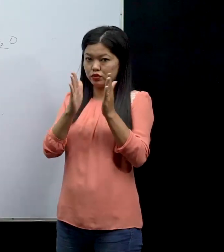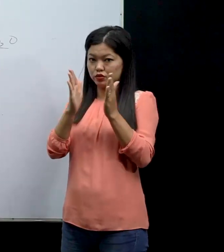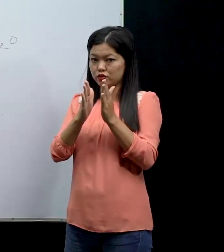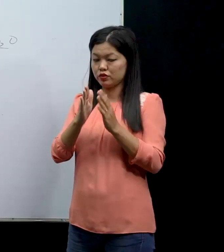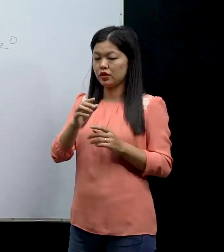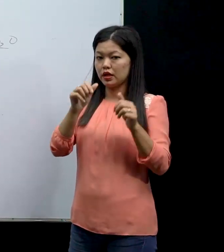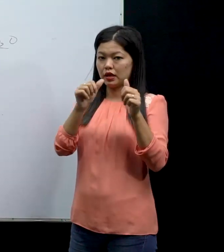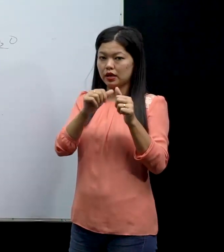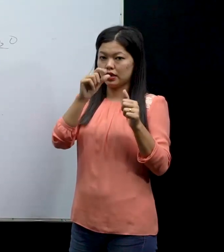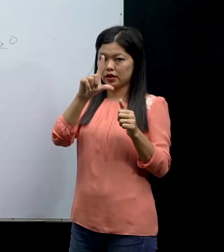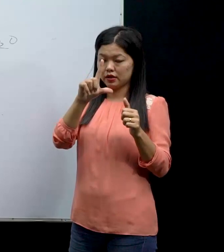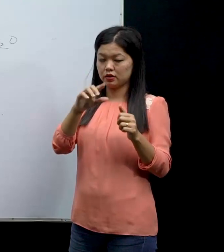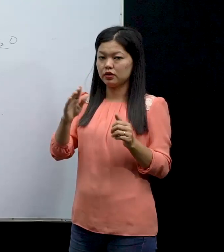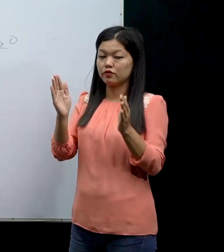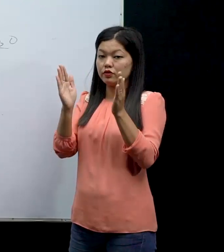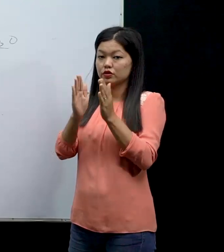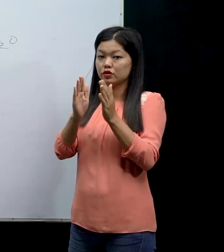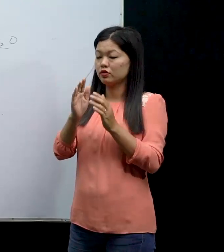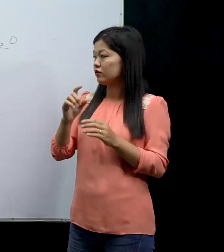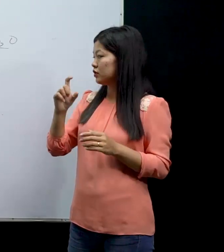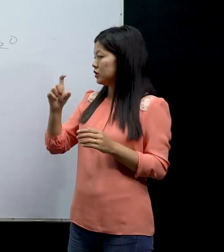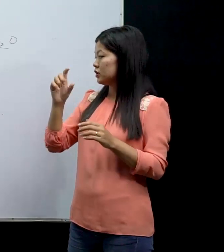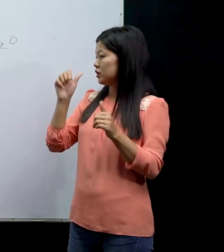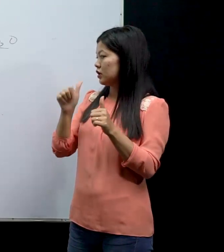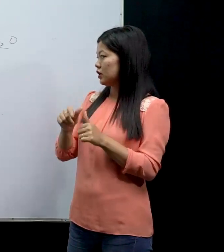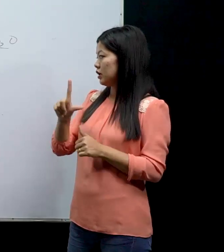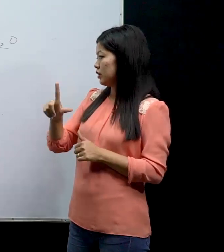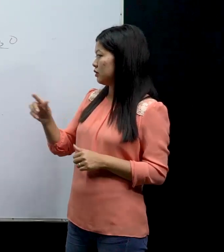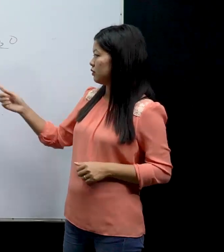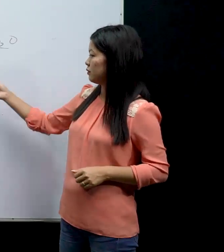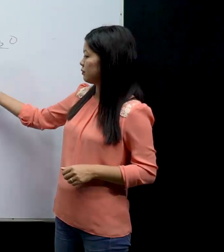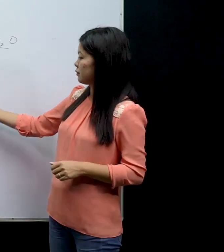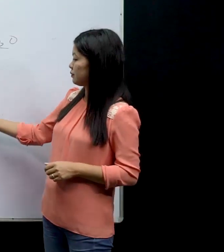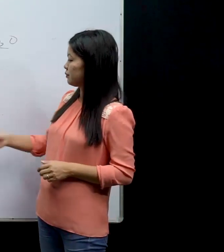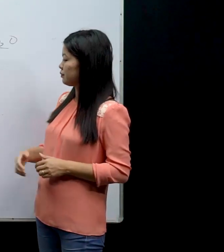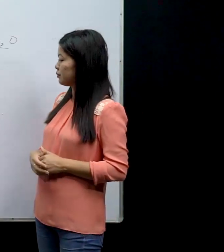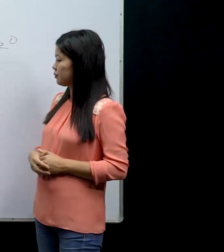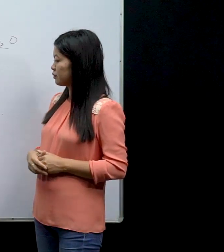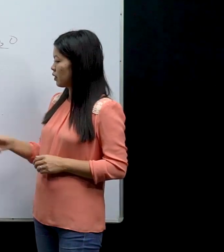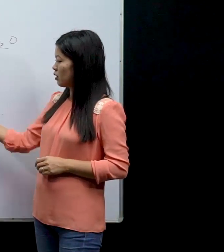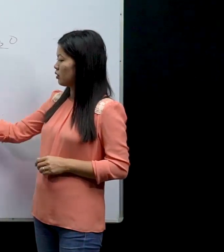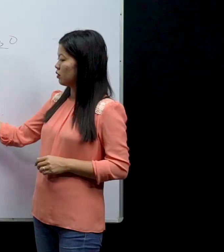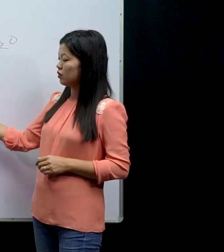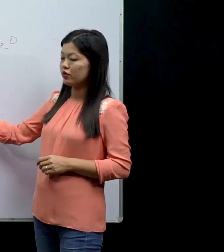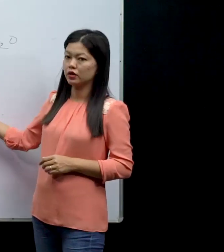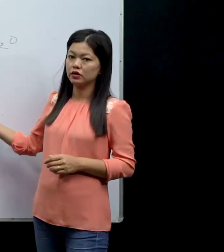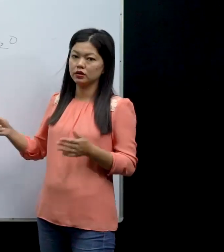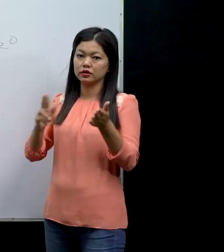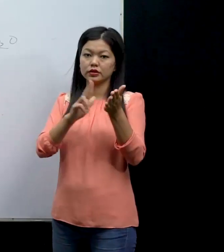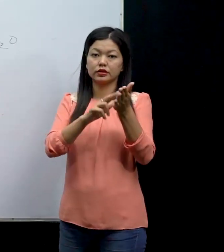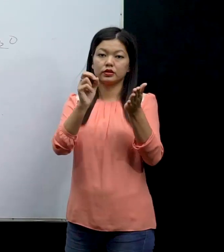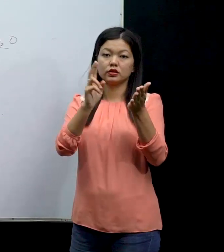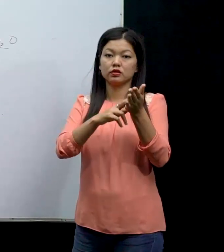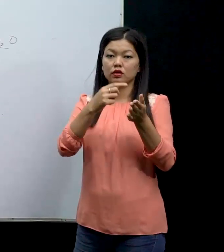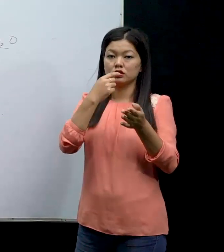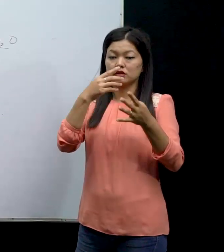Now, we have studied that. We have studied about the ions, okay? We have studied that chlorine is a non-metal, right? Valency,